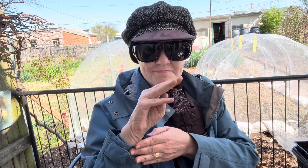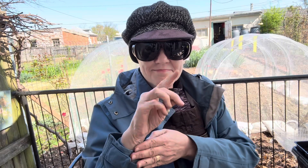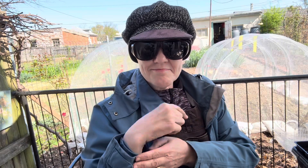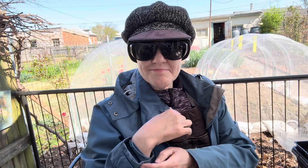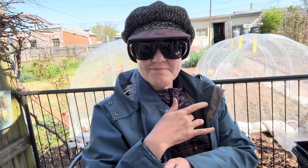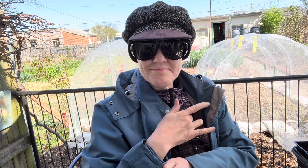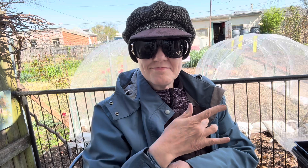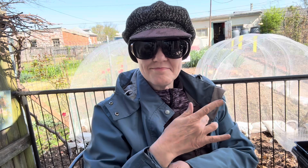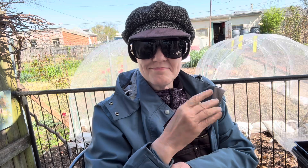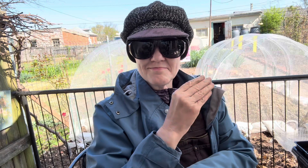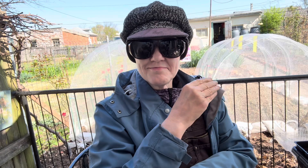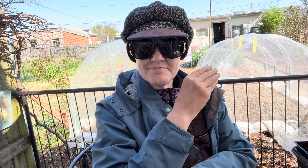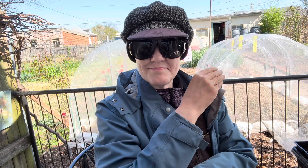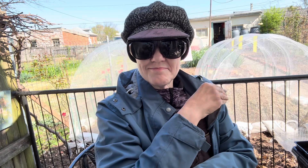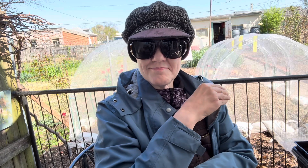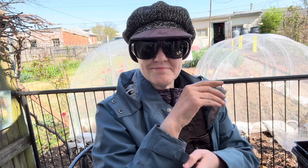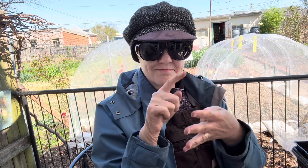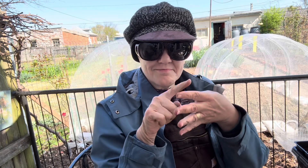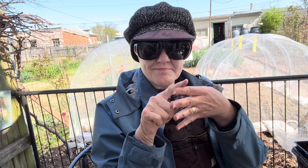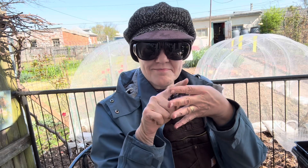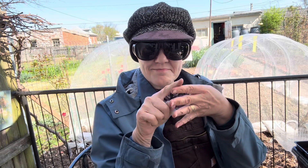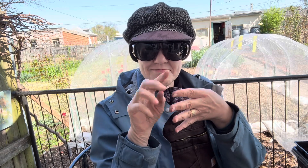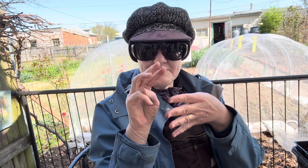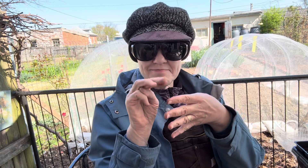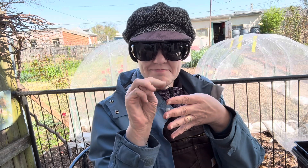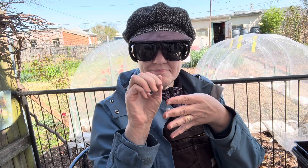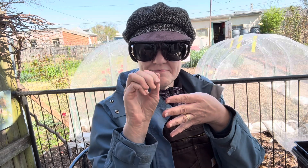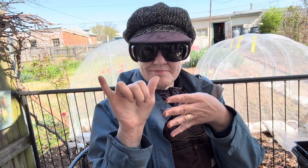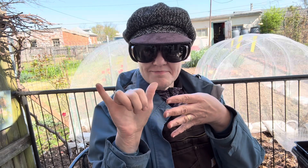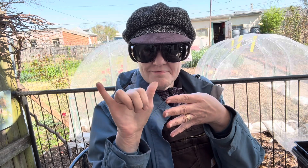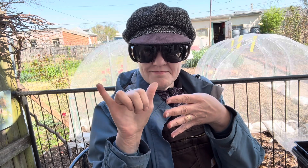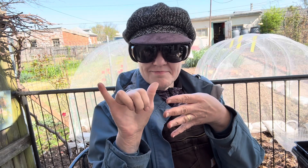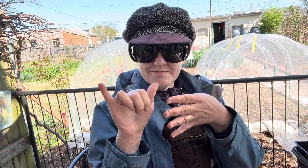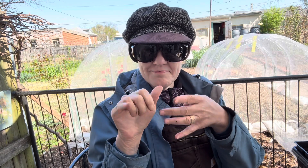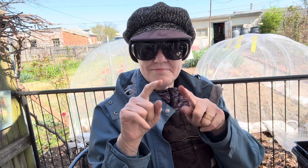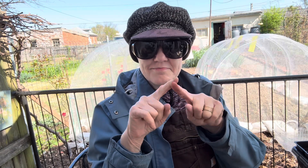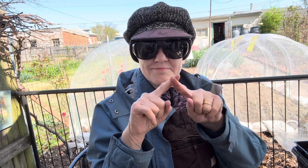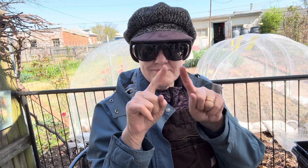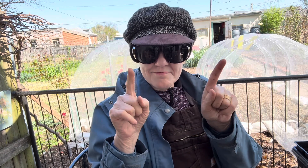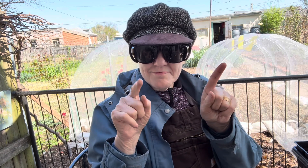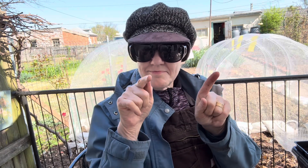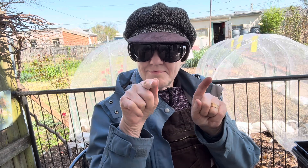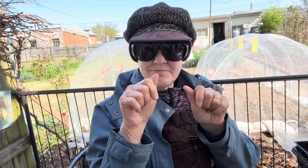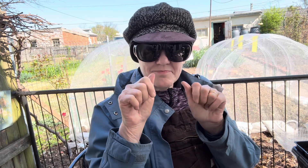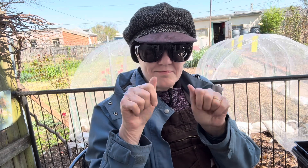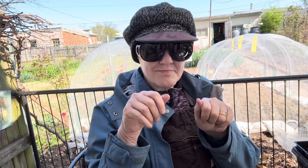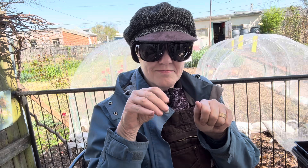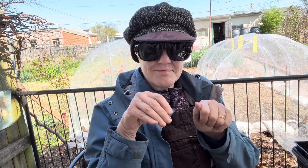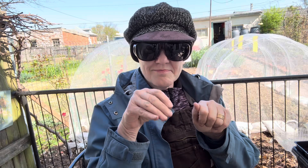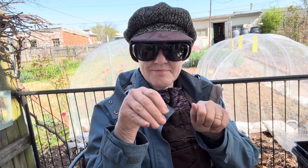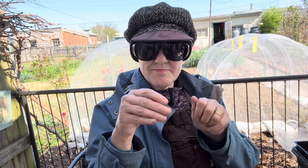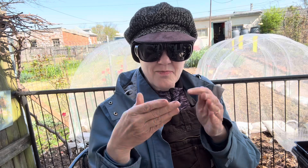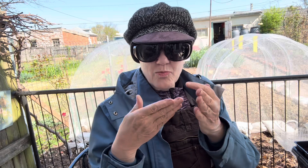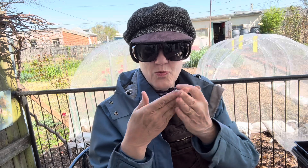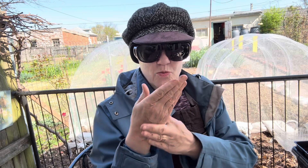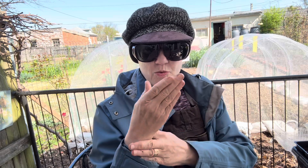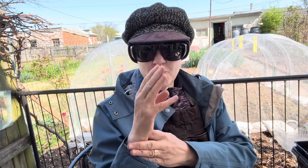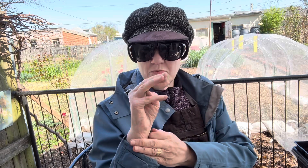Here in North Central Maryland, typically I transplant my sunflowers at the beginning of May, but you